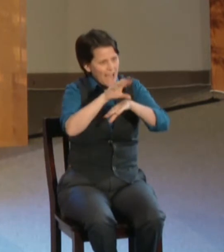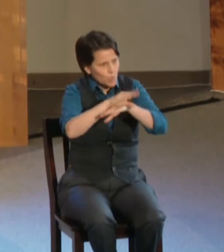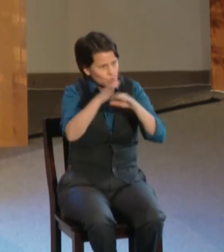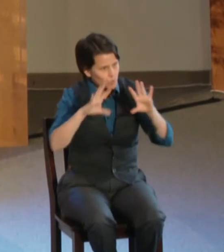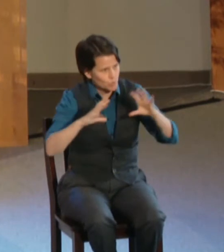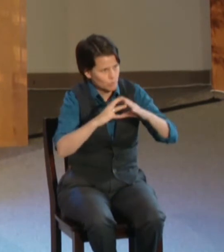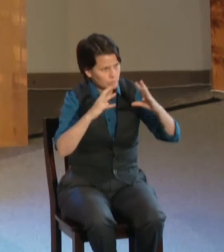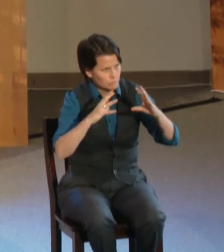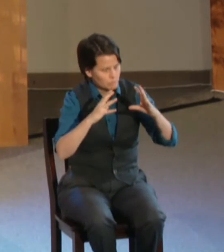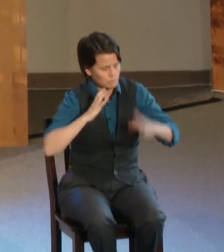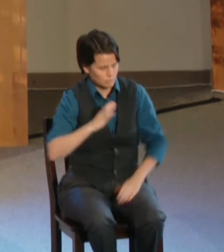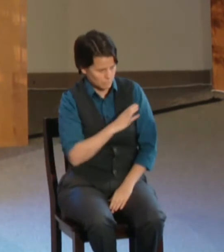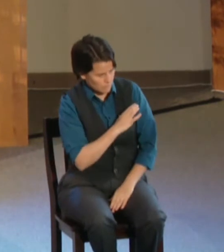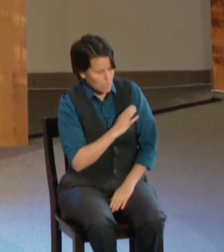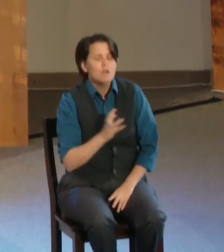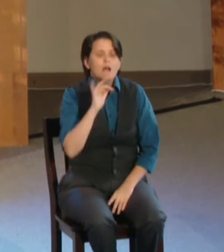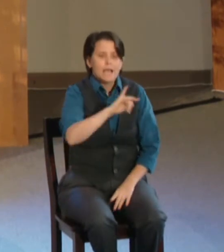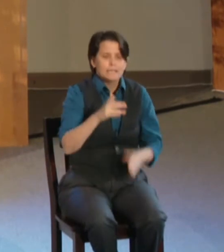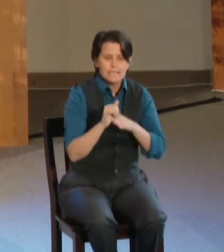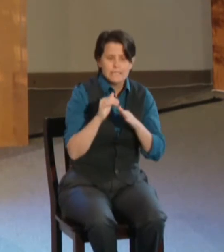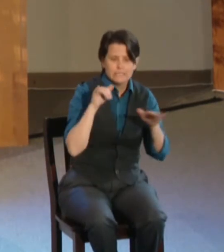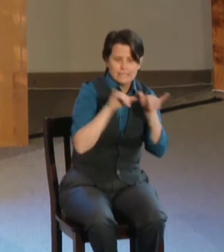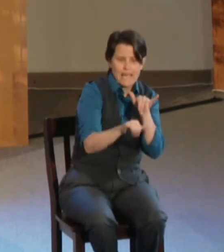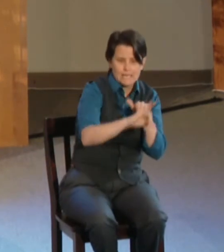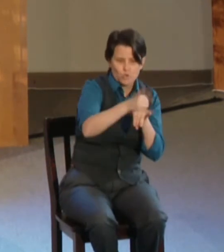were converted to Christianity.